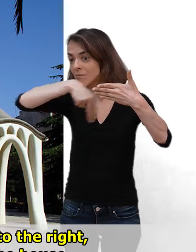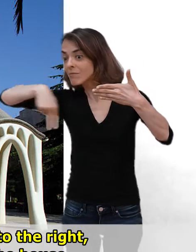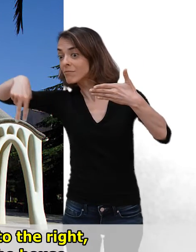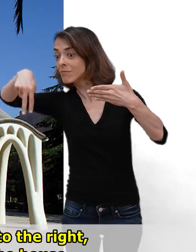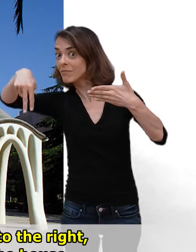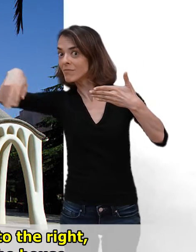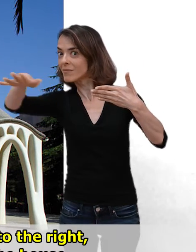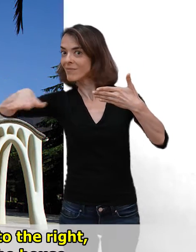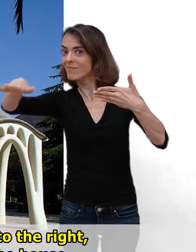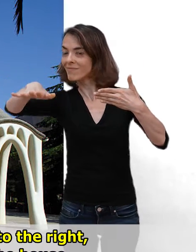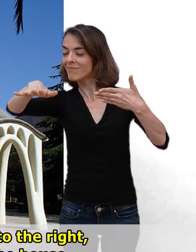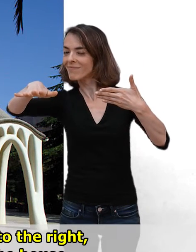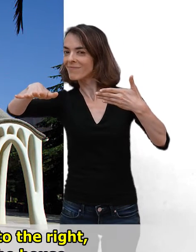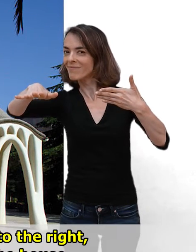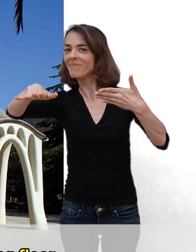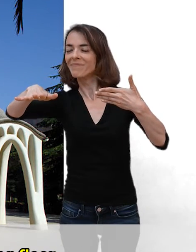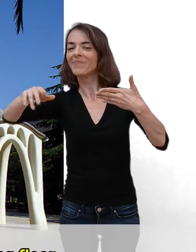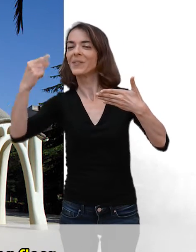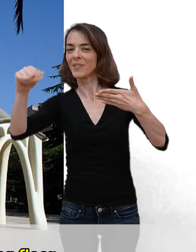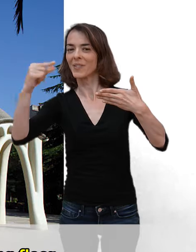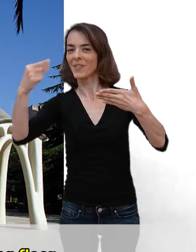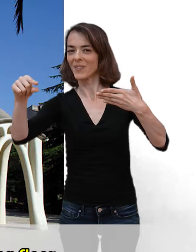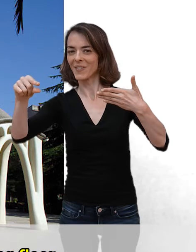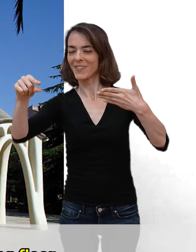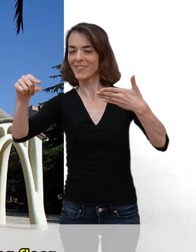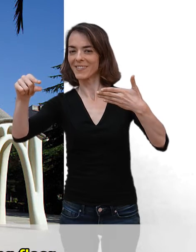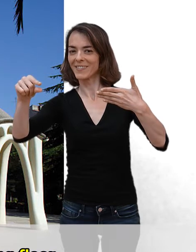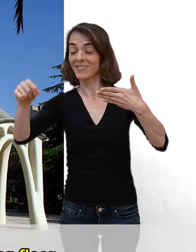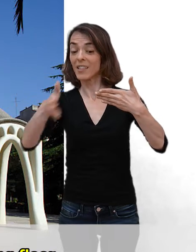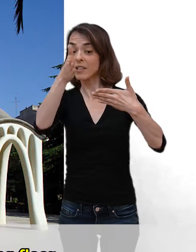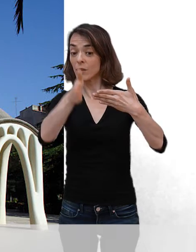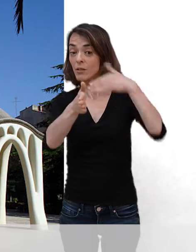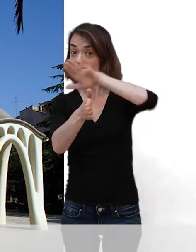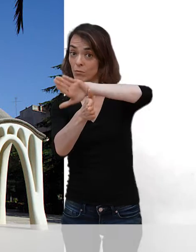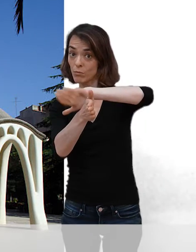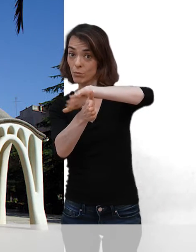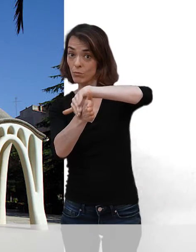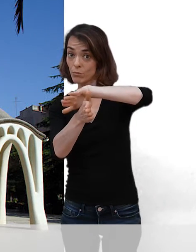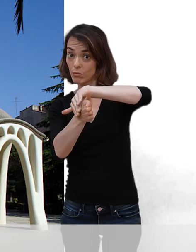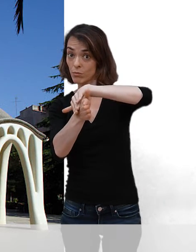as far as the west side of the house, you'll find a large threshing floor.